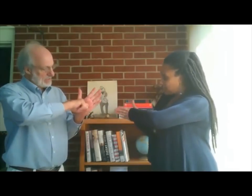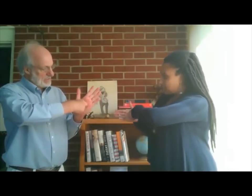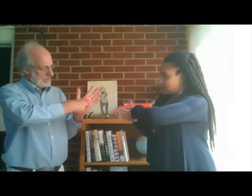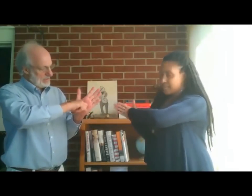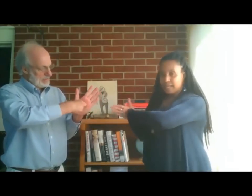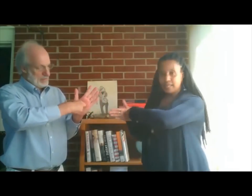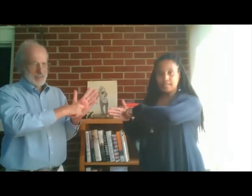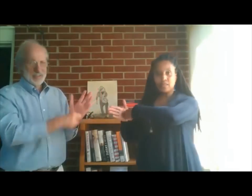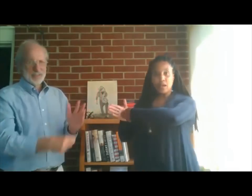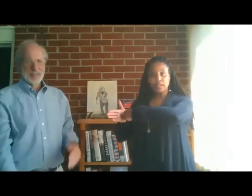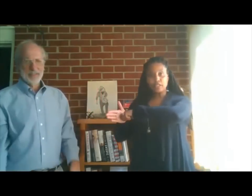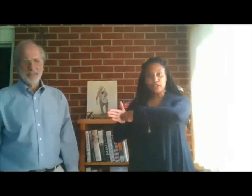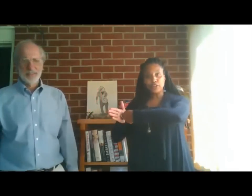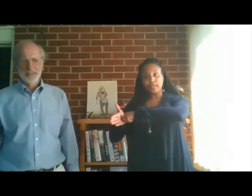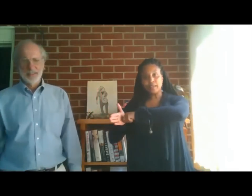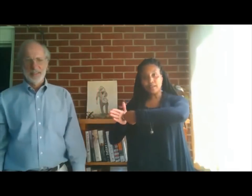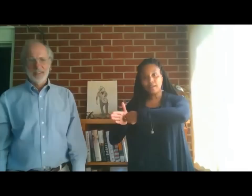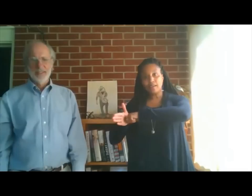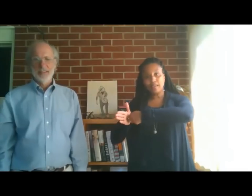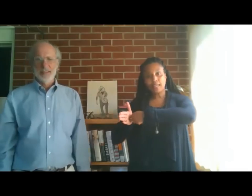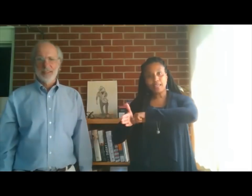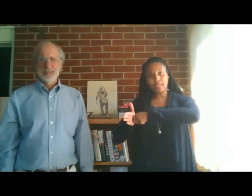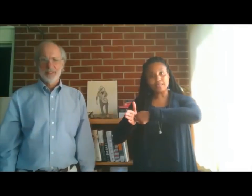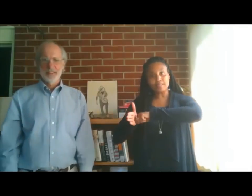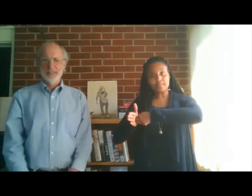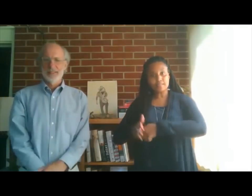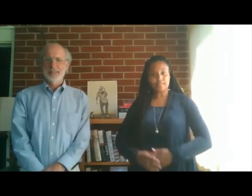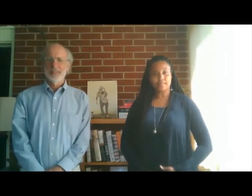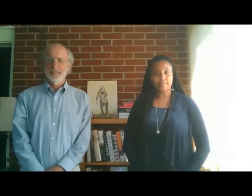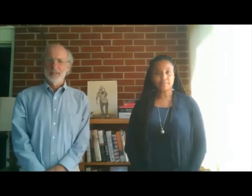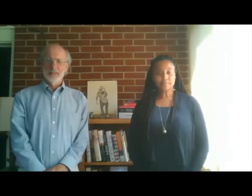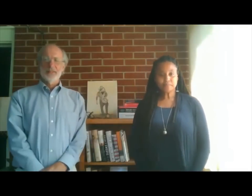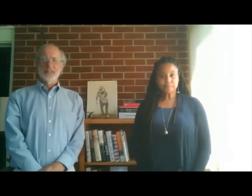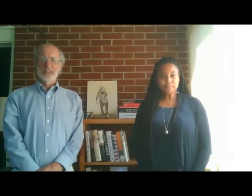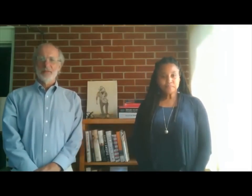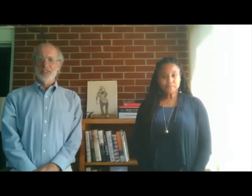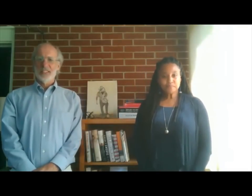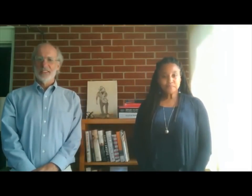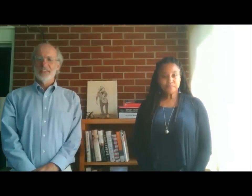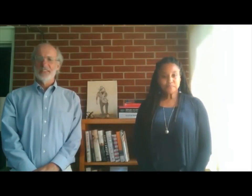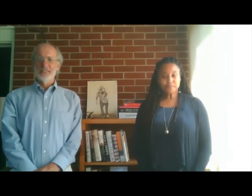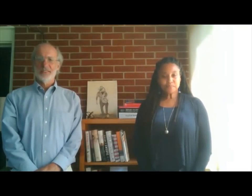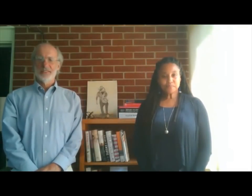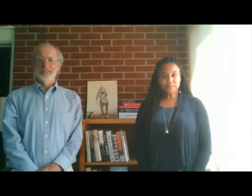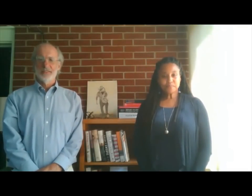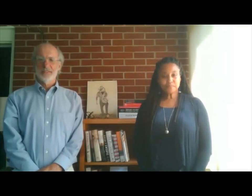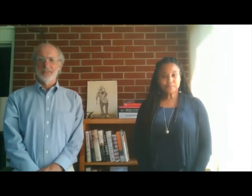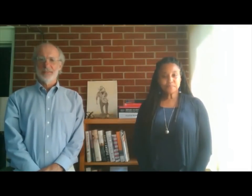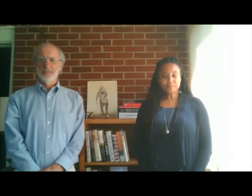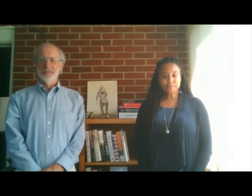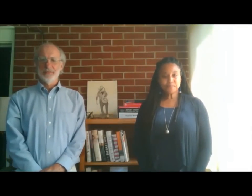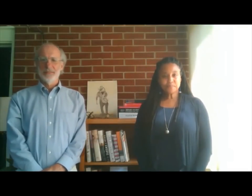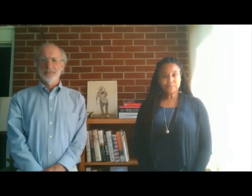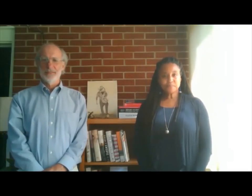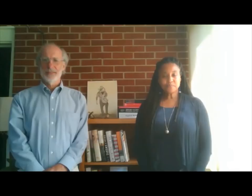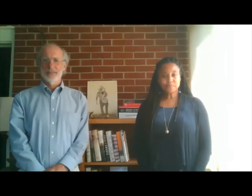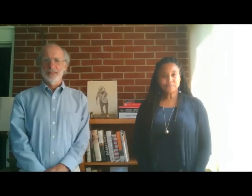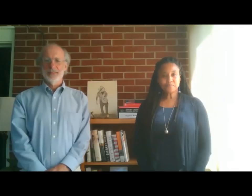Keys. After putting that key in the lock and turning it. Keys. Go ahead and practice.